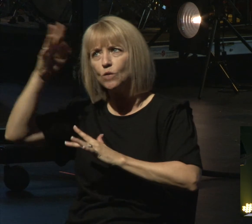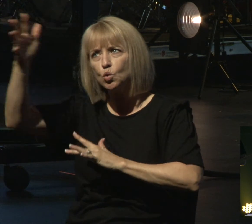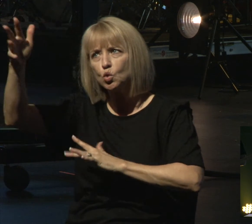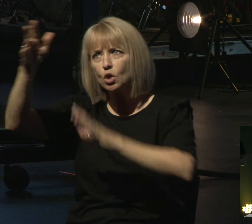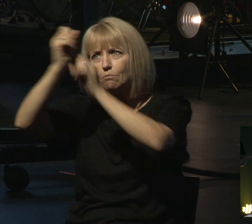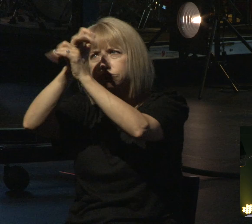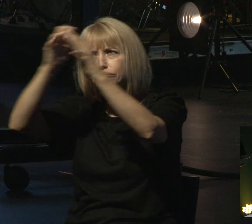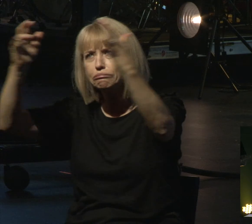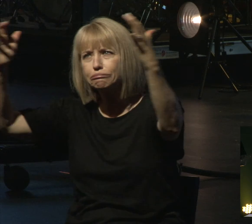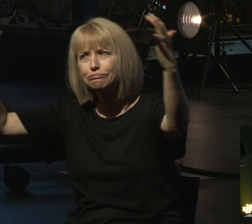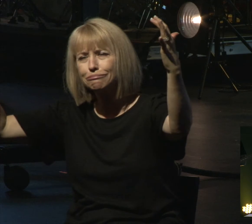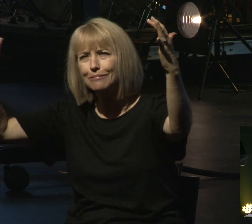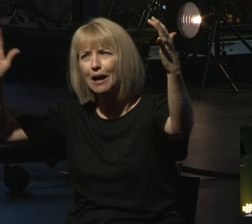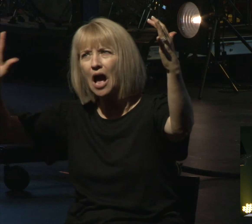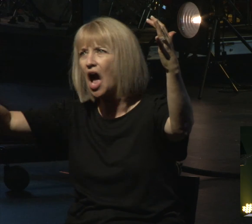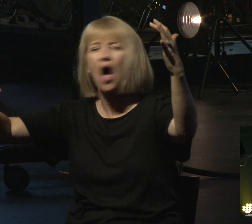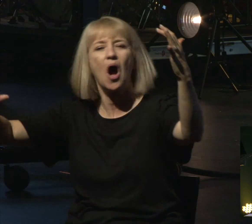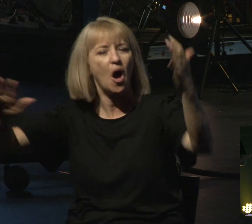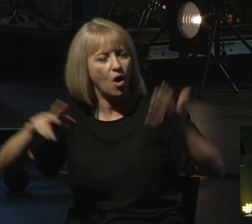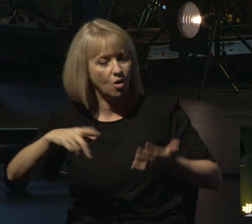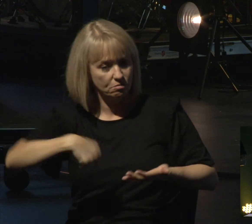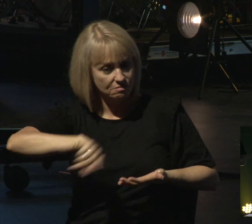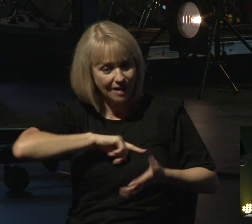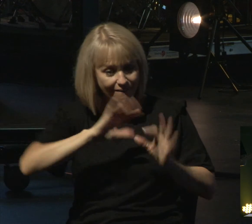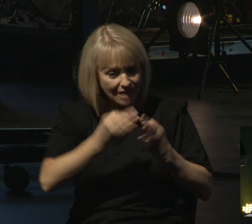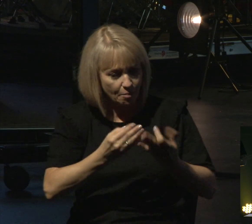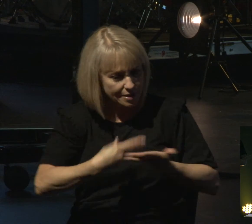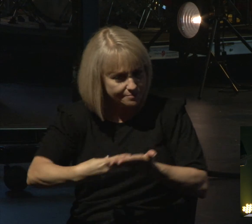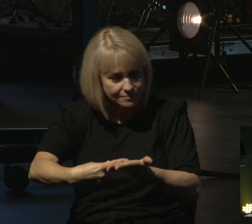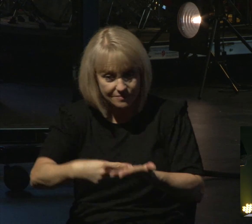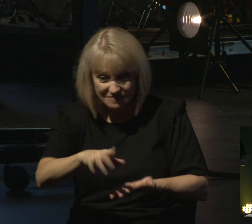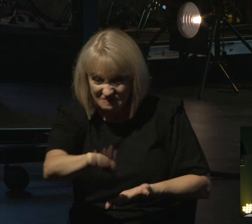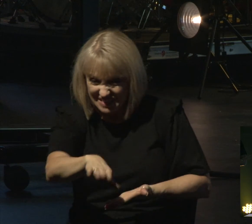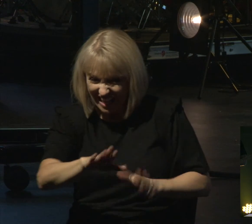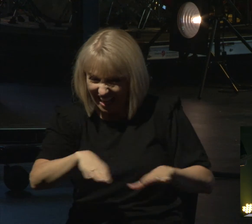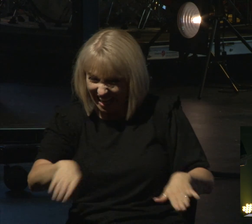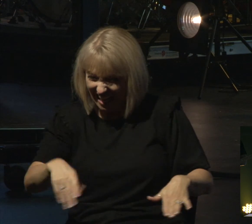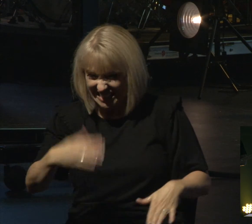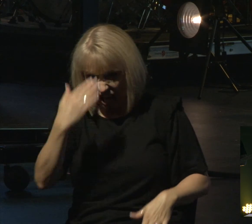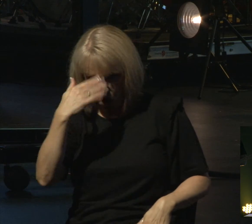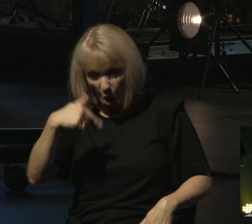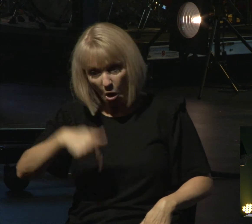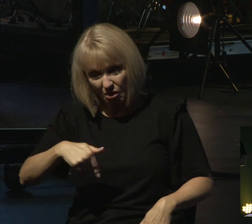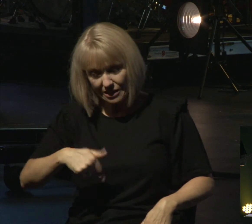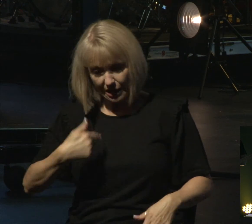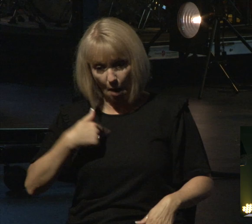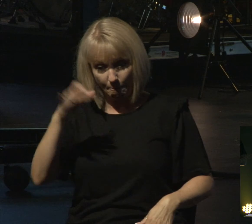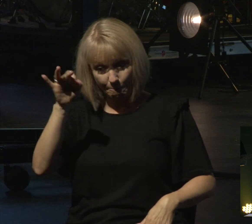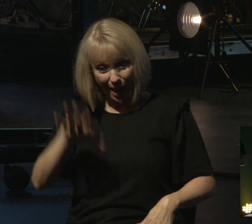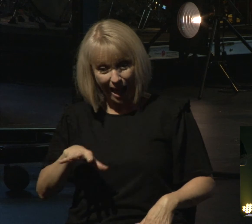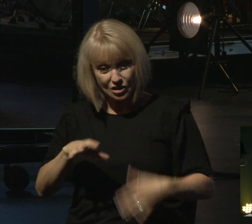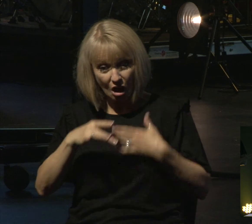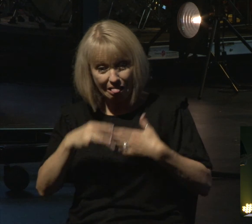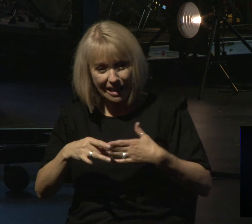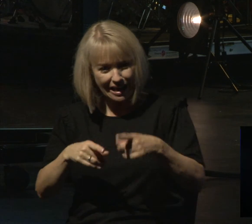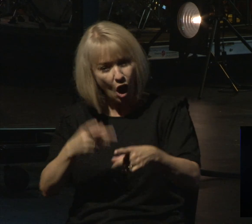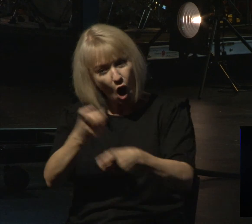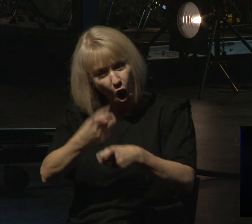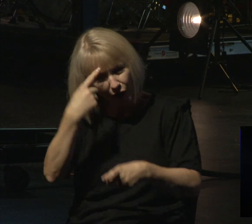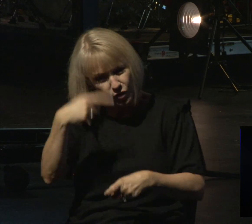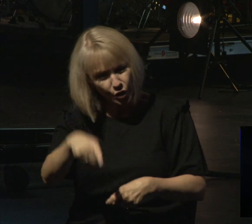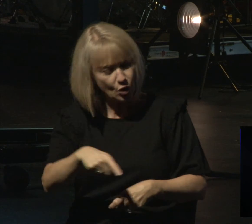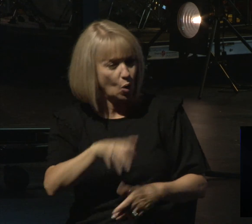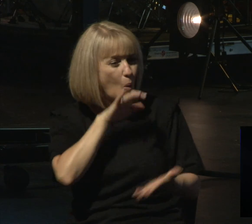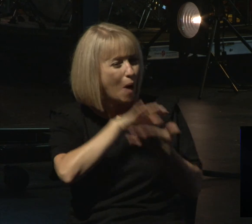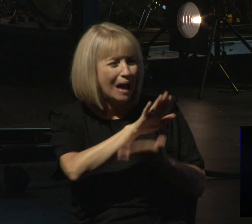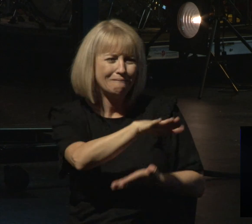And so we sat at our table as a family and said, this is going to be hard on you kids, and I'm so sorry about this. It's going to be hard on our marriage, and Rachel, I'm